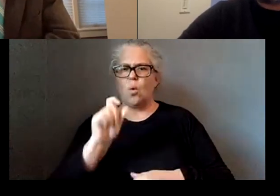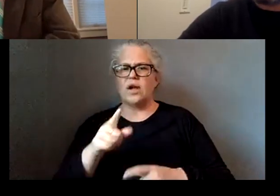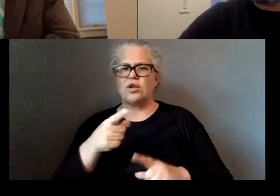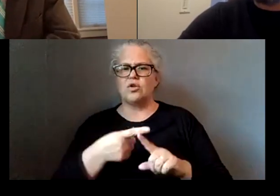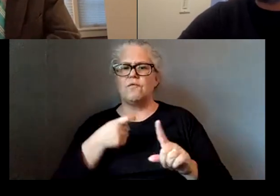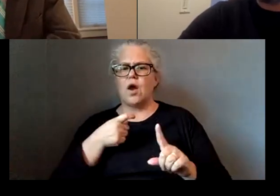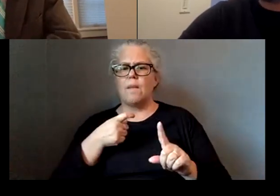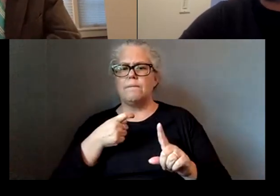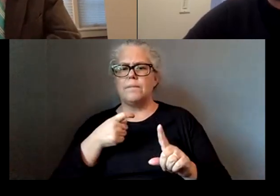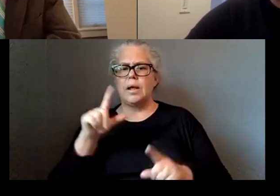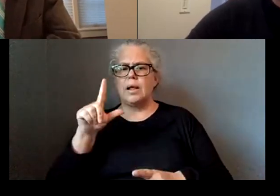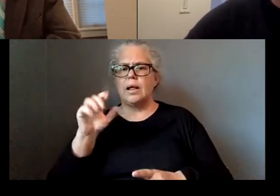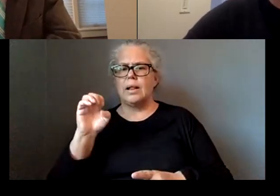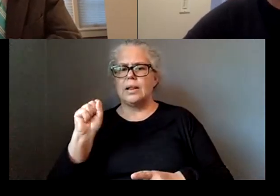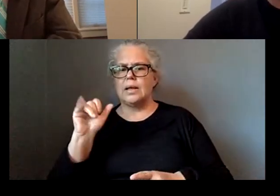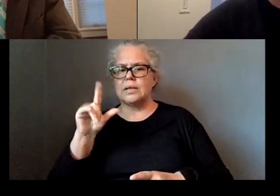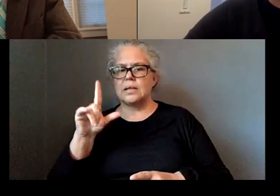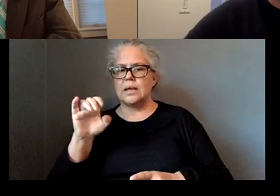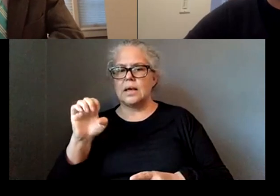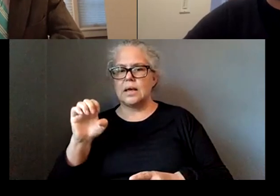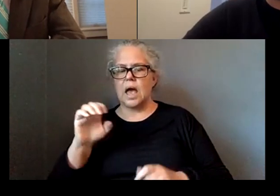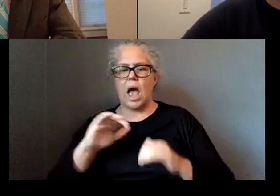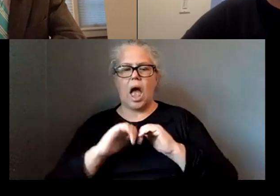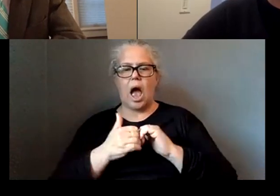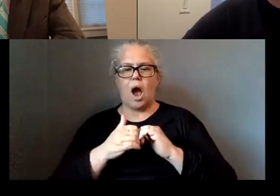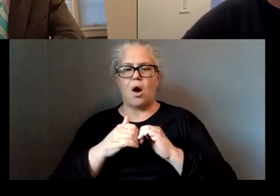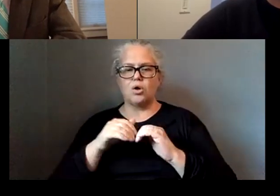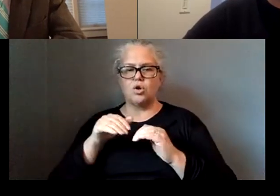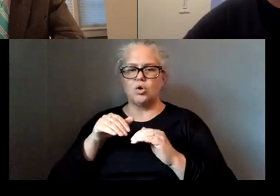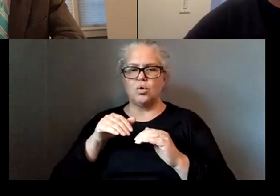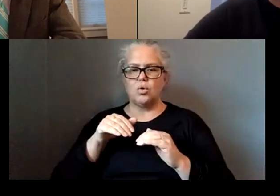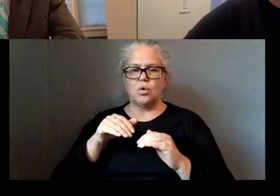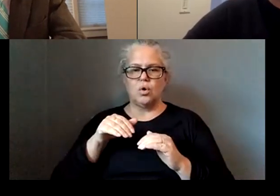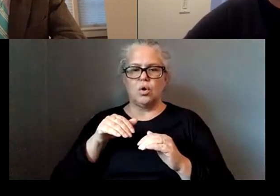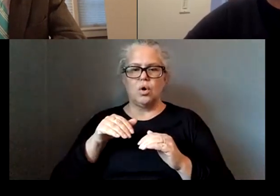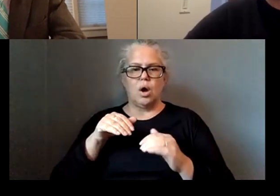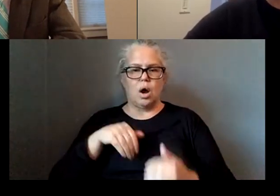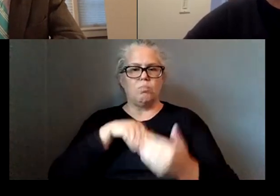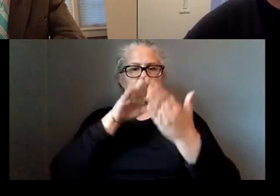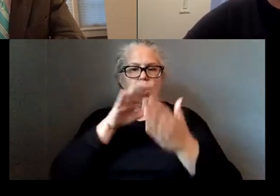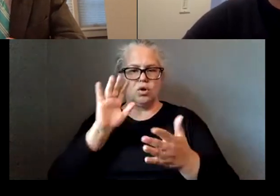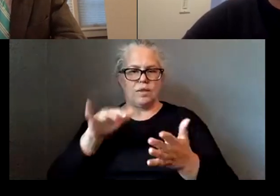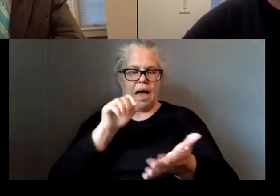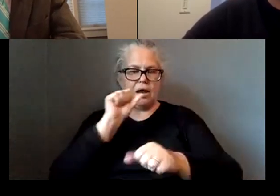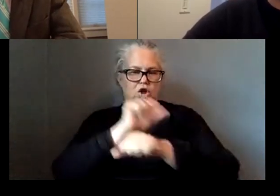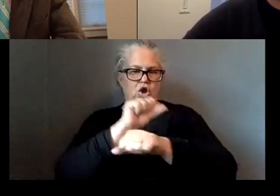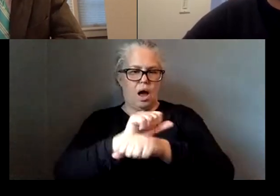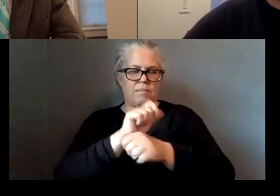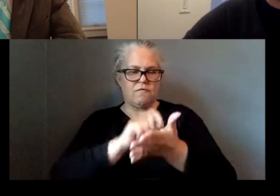from Leslie in the chat. How did you first approach the mountain of a task of writing the book?